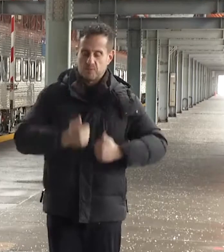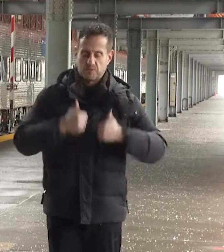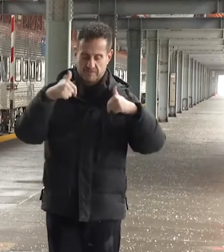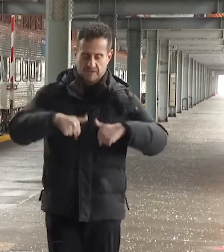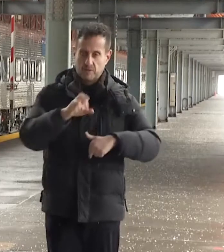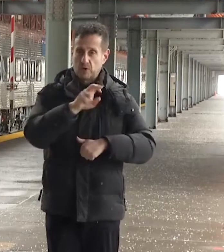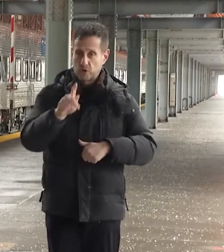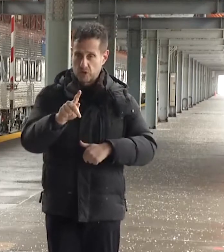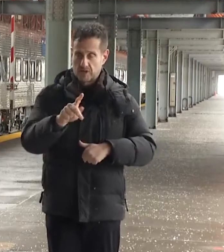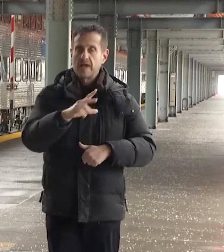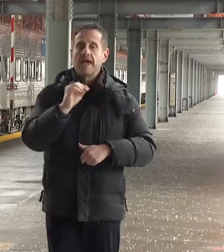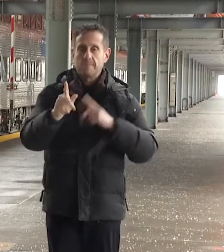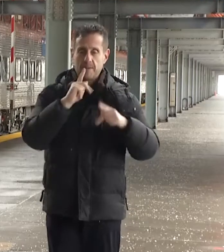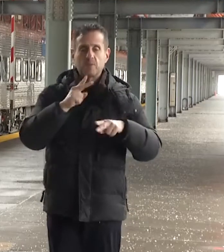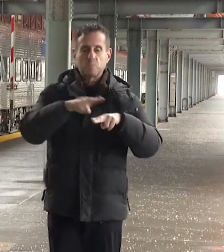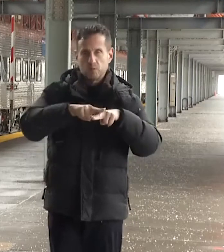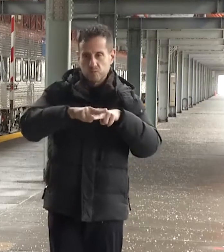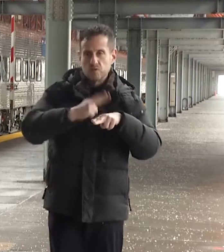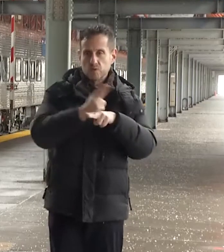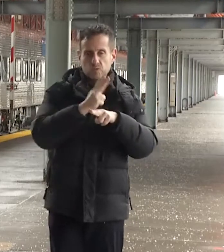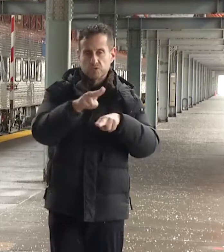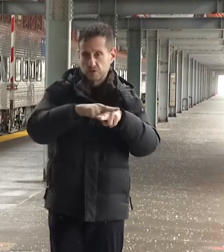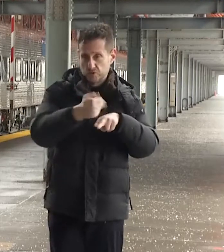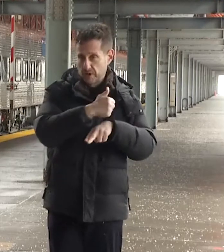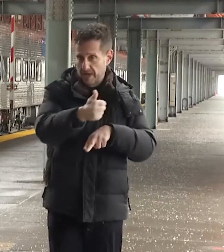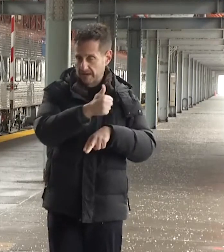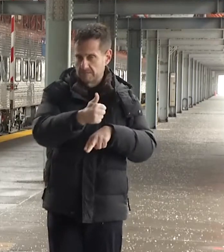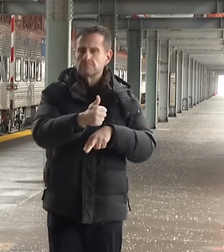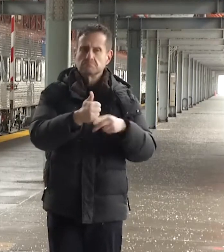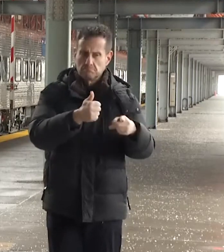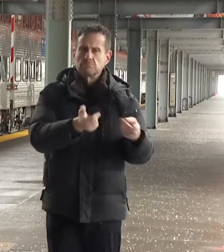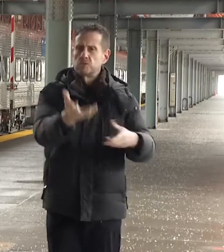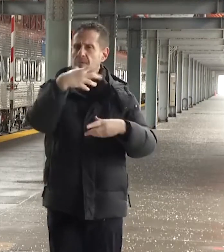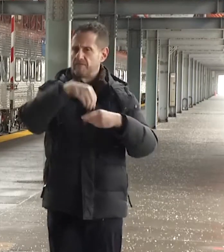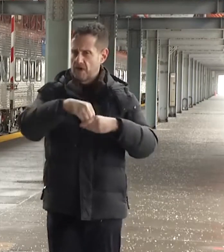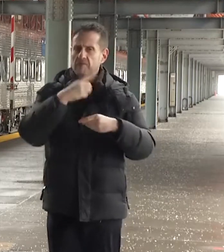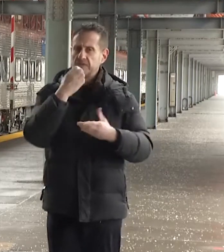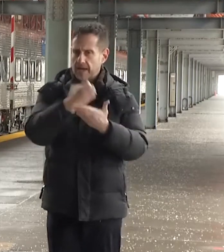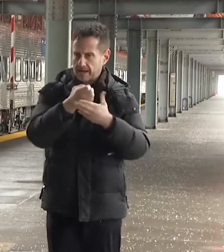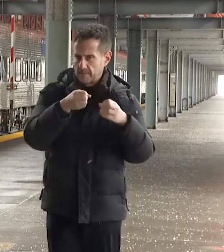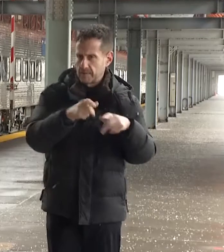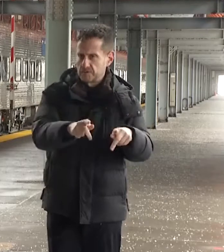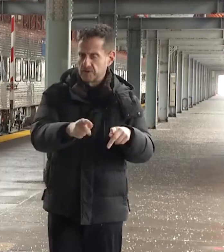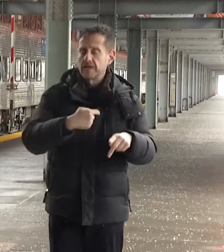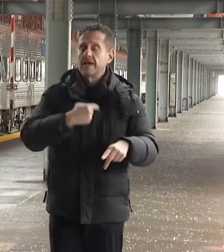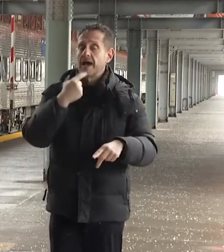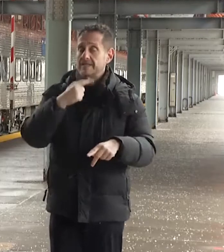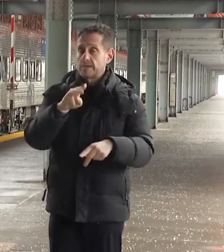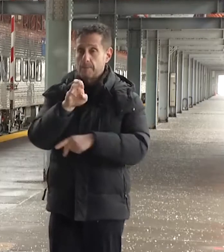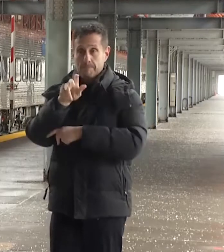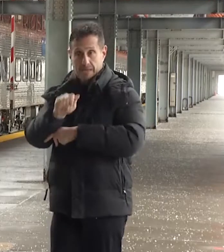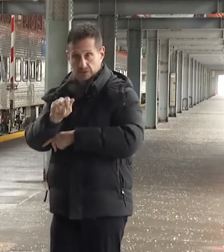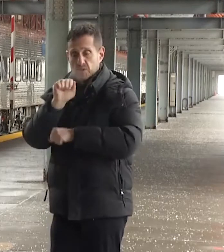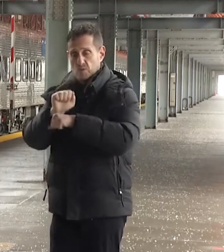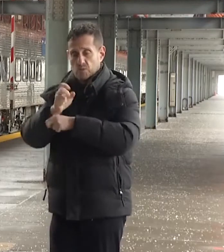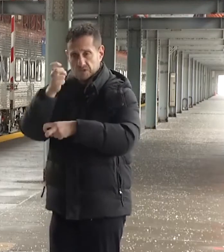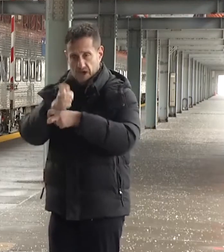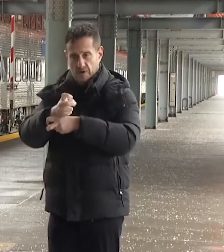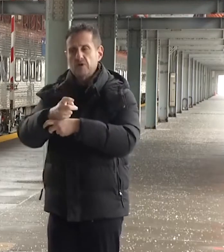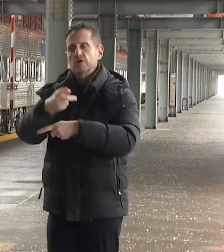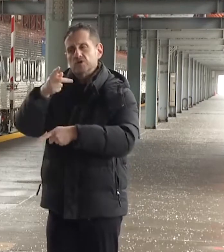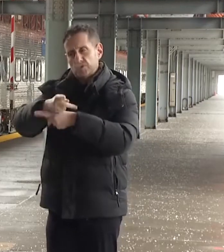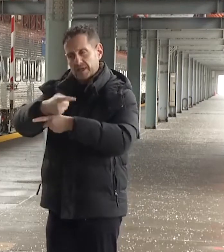Metra riders, and we owe it all to her. I can tell you that Metra works hard to keep its fares in